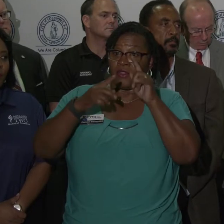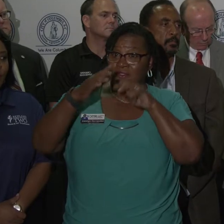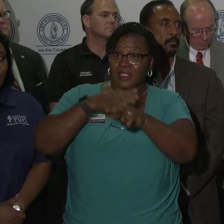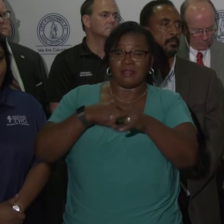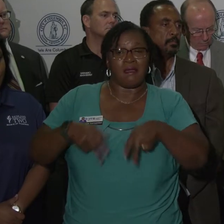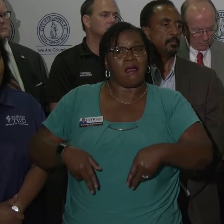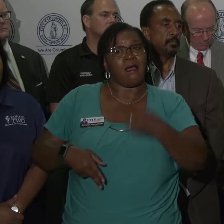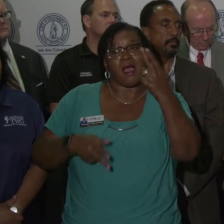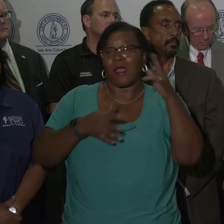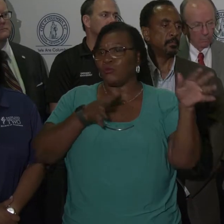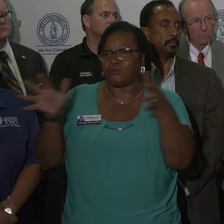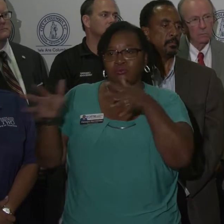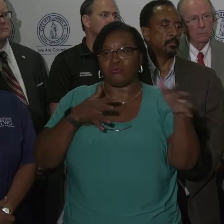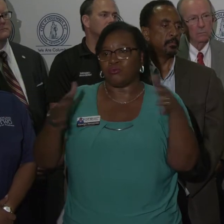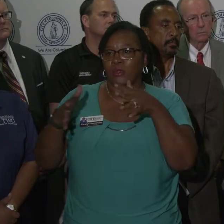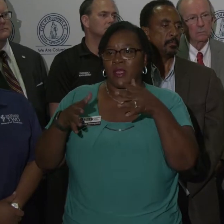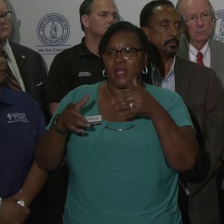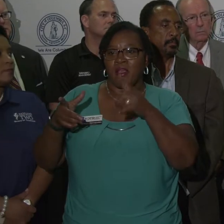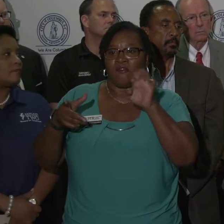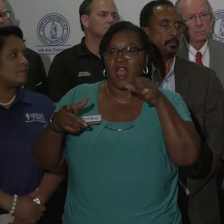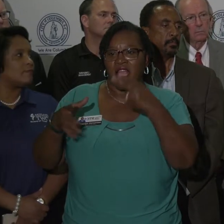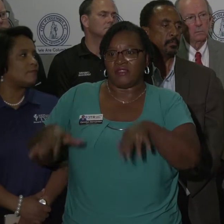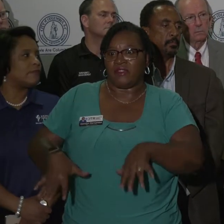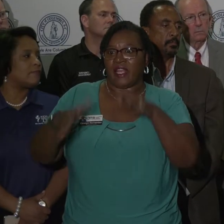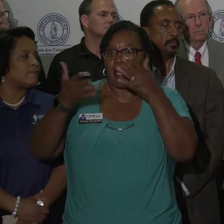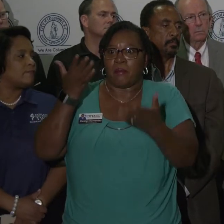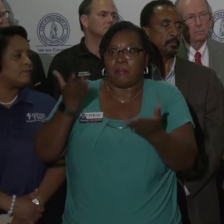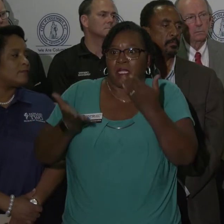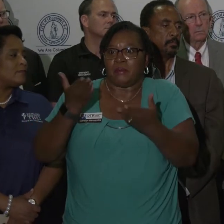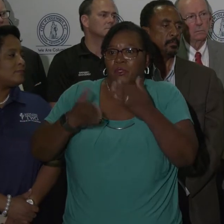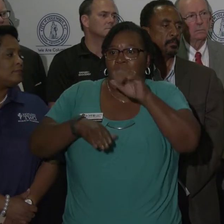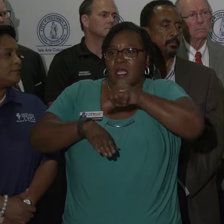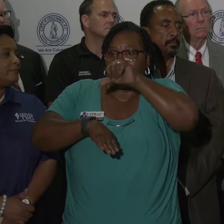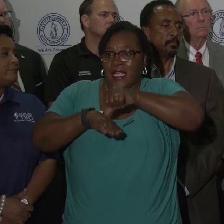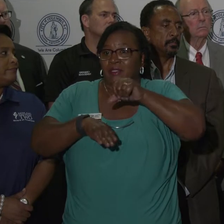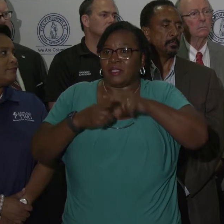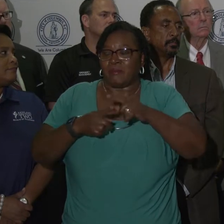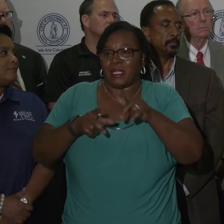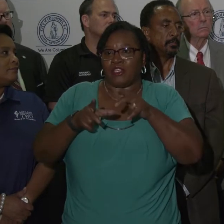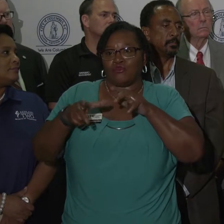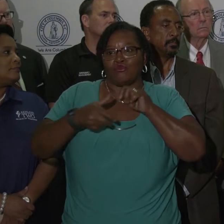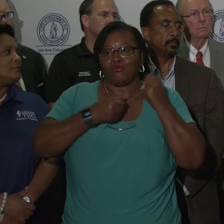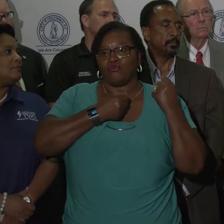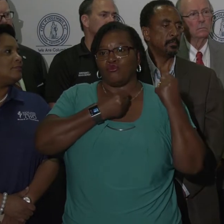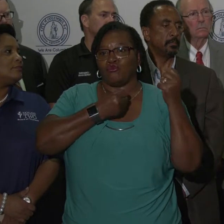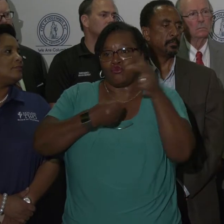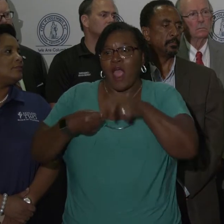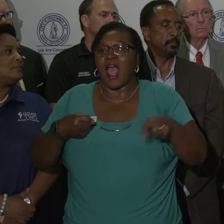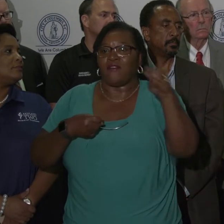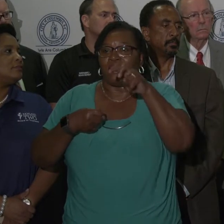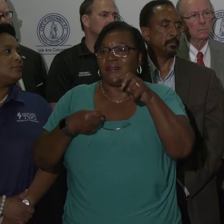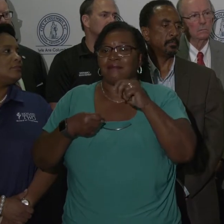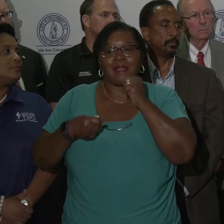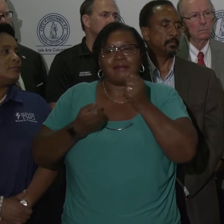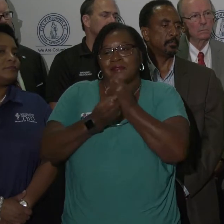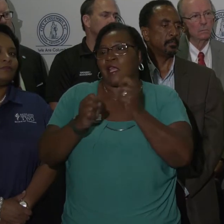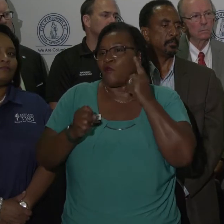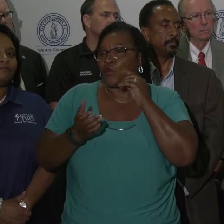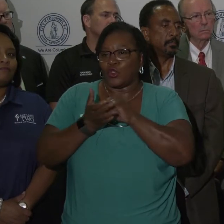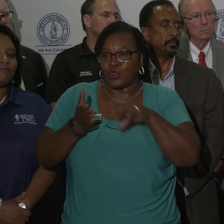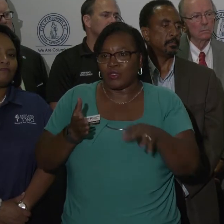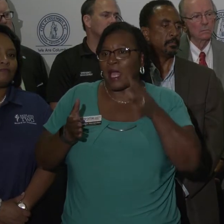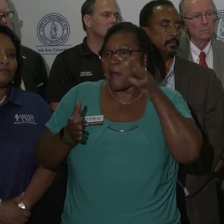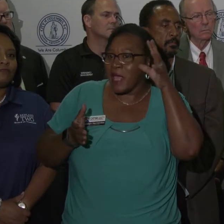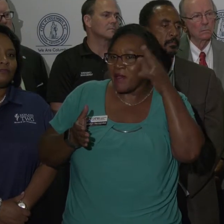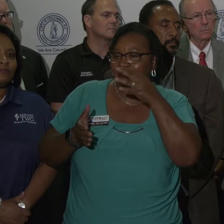high winds, flash flooding, and possible tornadoes make traveling conditions unsafe for our students, our parents, as well as